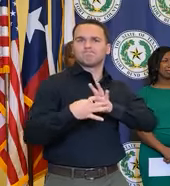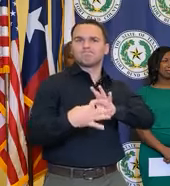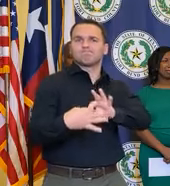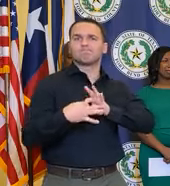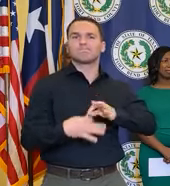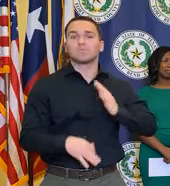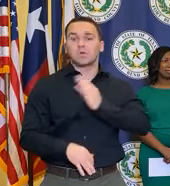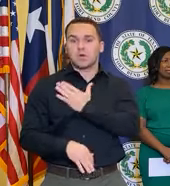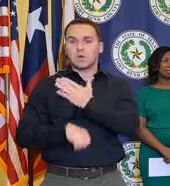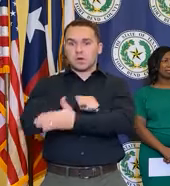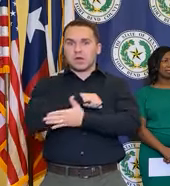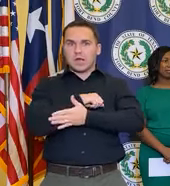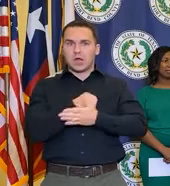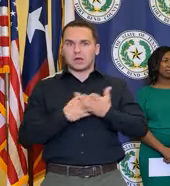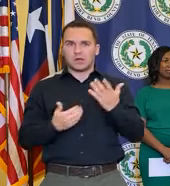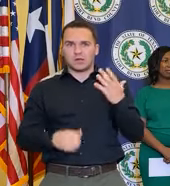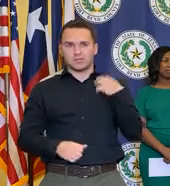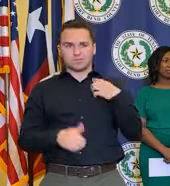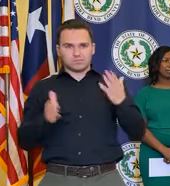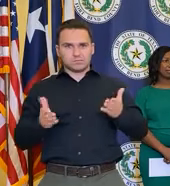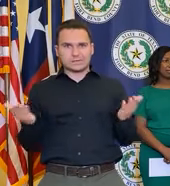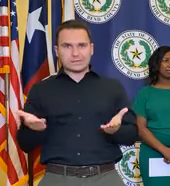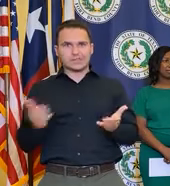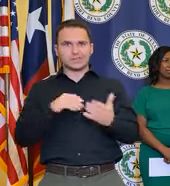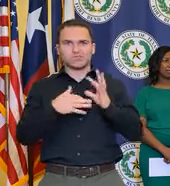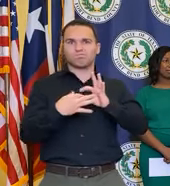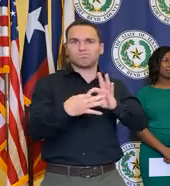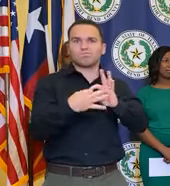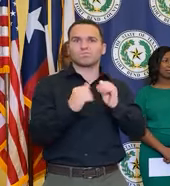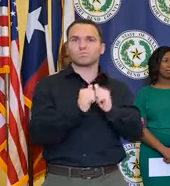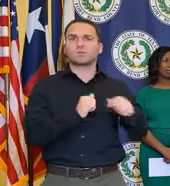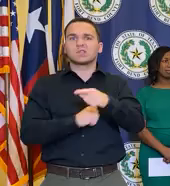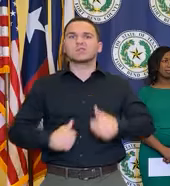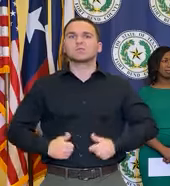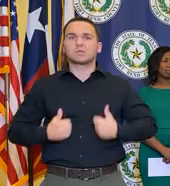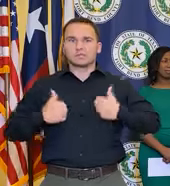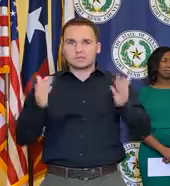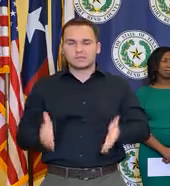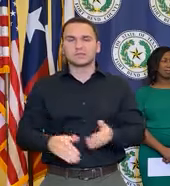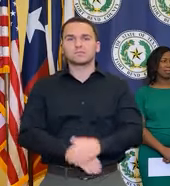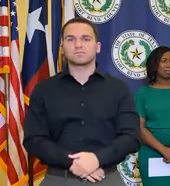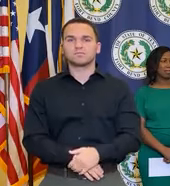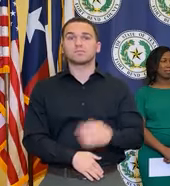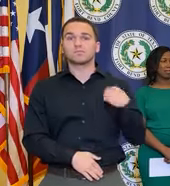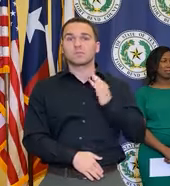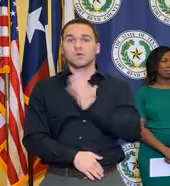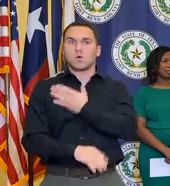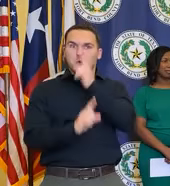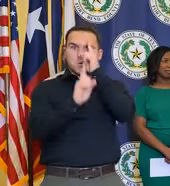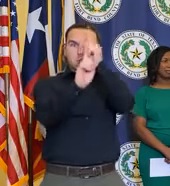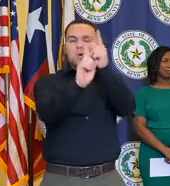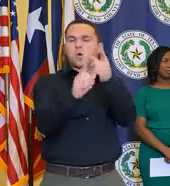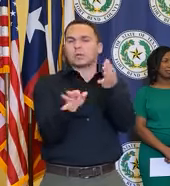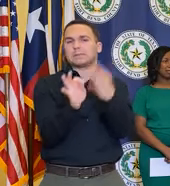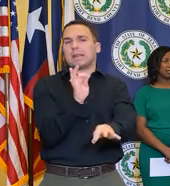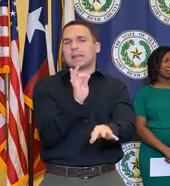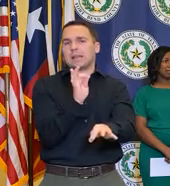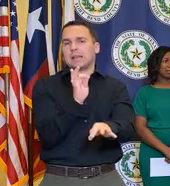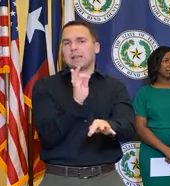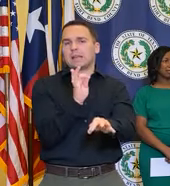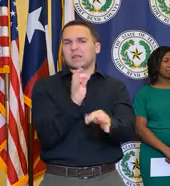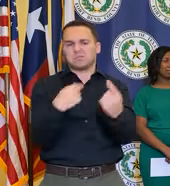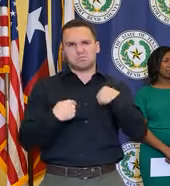close to the residents. So our goal is, as I promised from day one, our goal is to make it simple so that